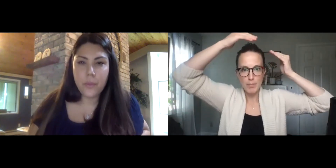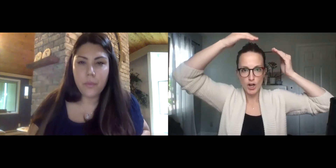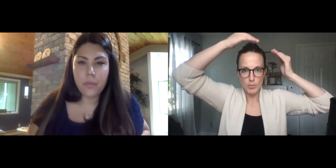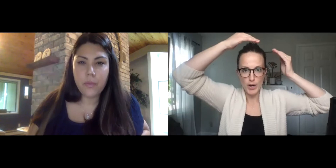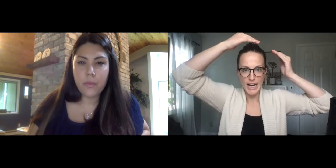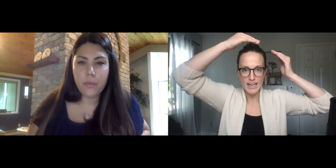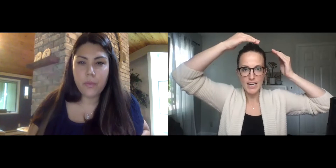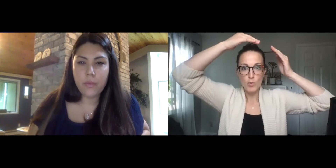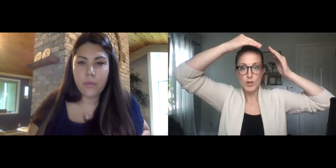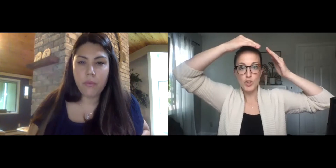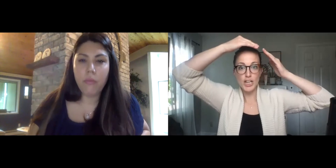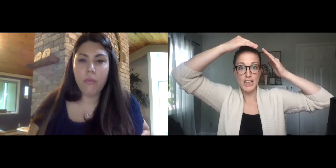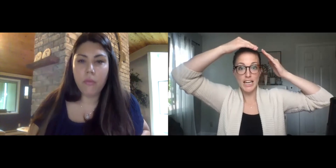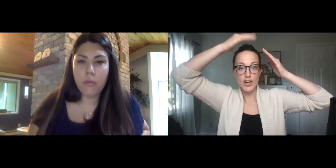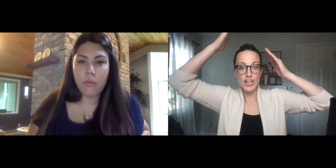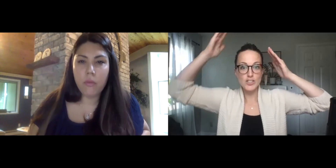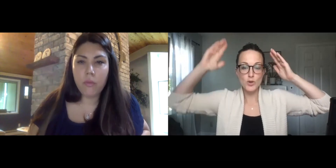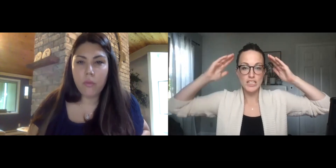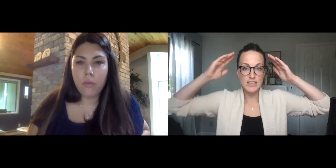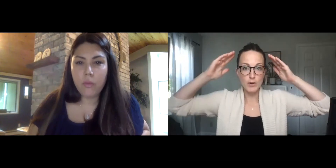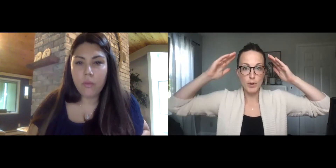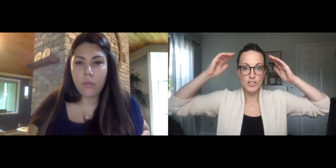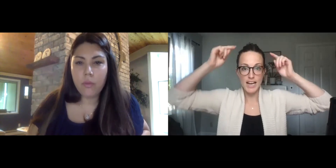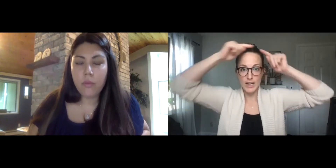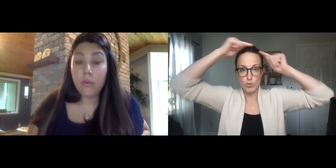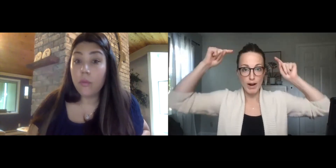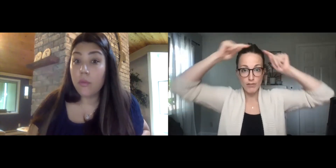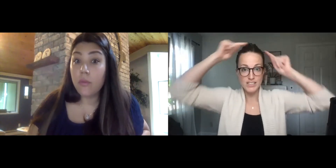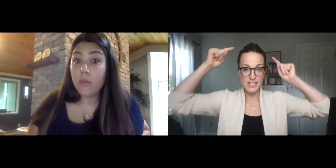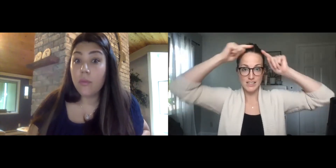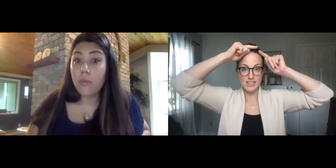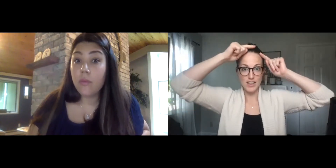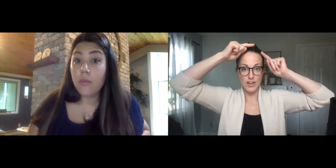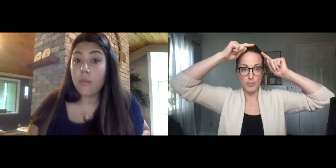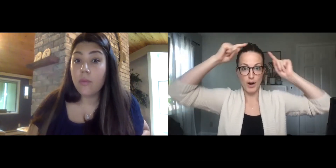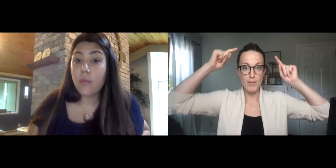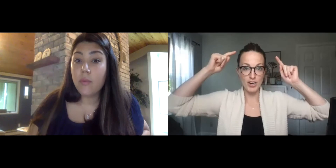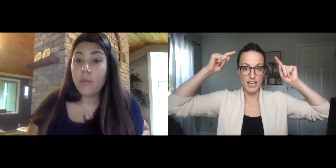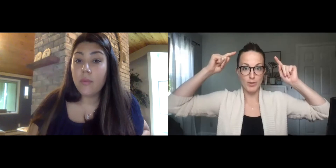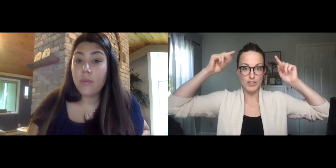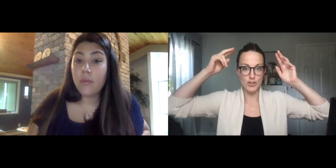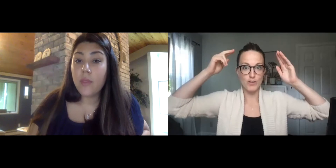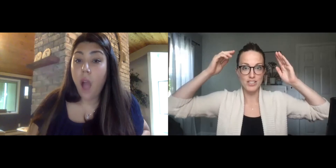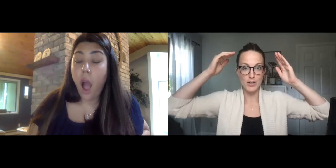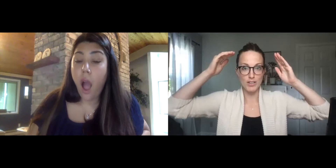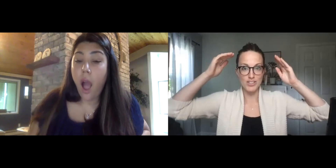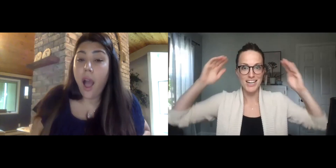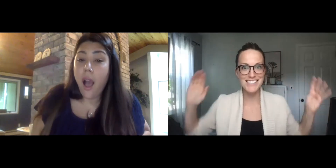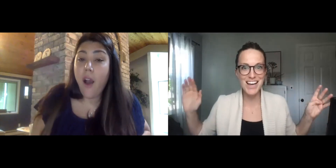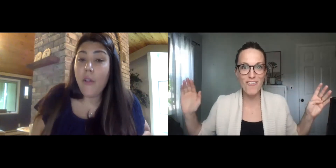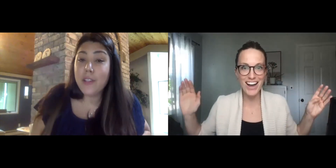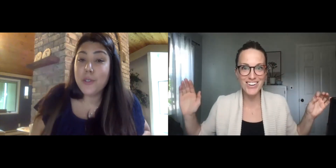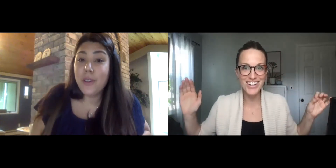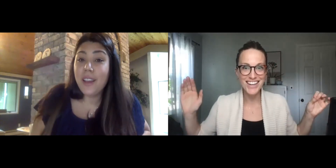same part of the brain. When you learn it later, it's stored in different parts, and it references the primary language or the first language.